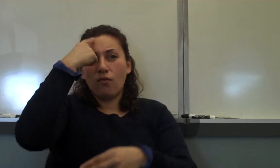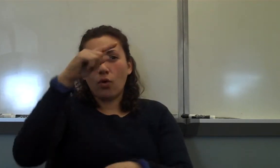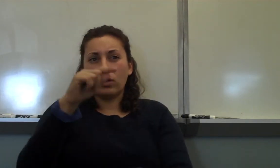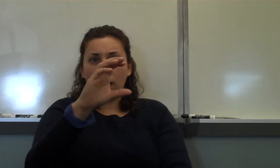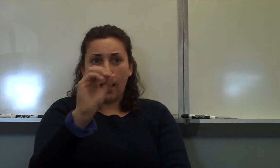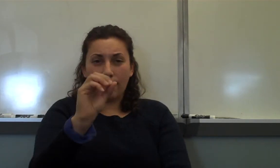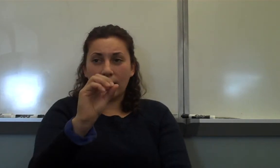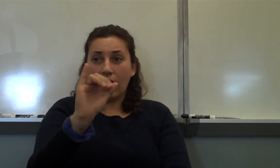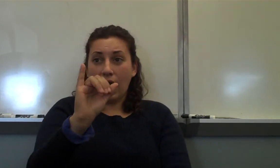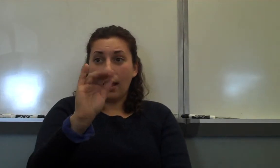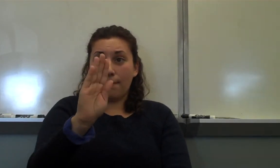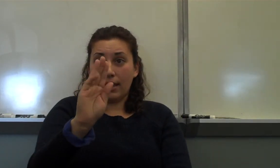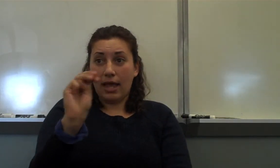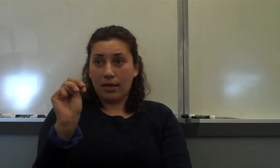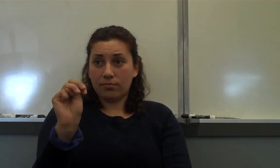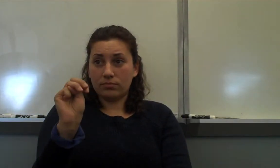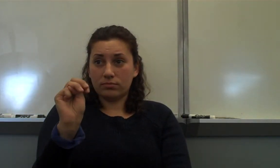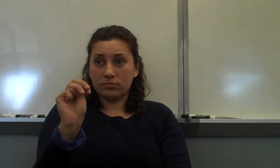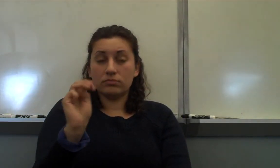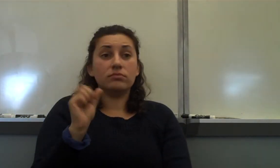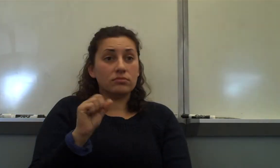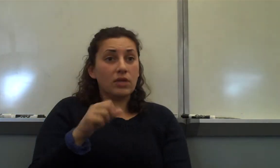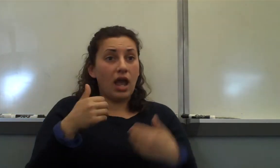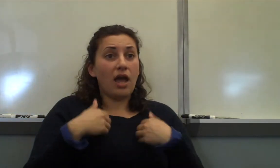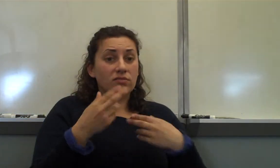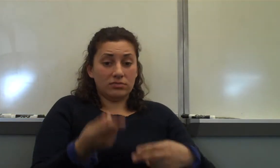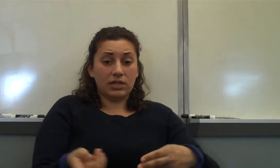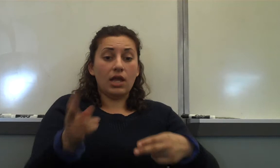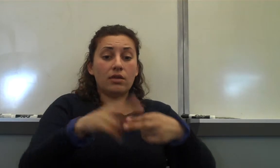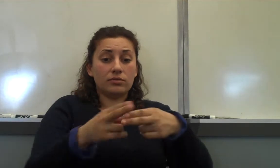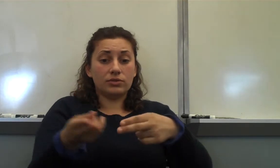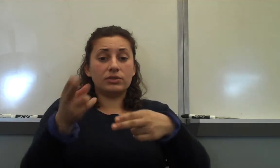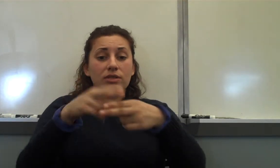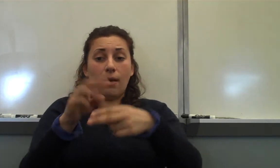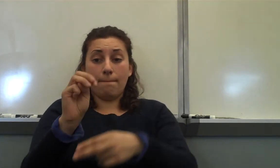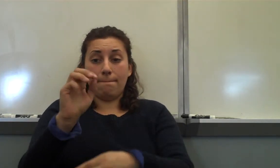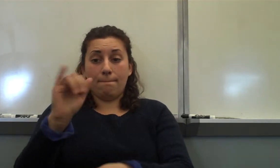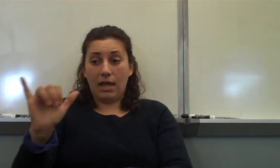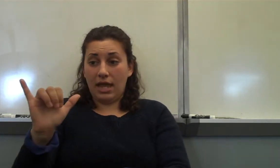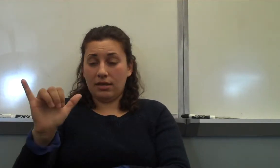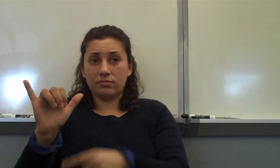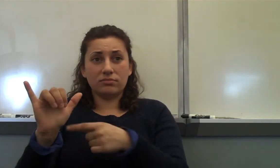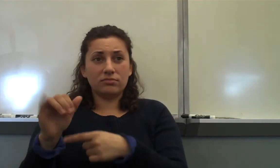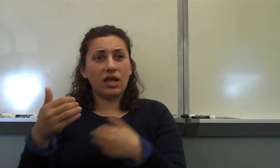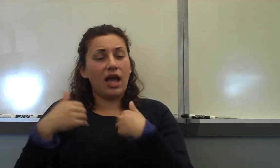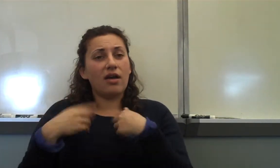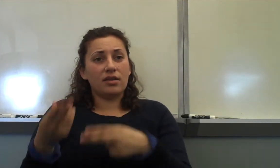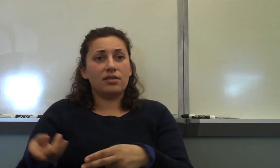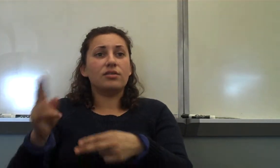there was an increase, and in May, you have this much,